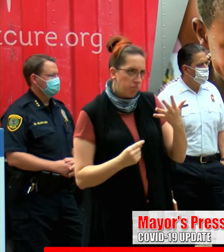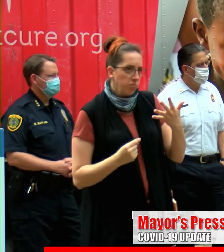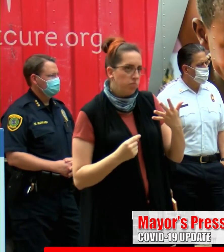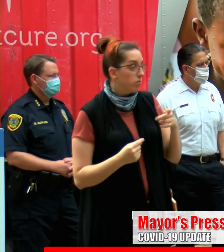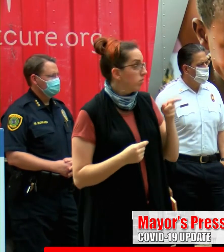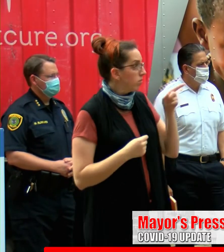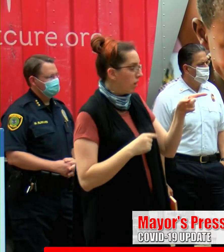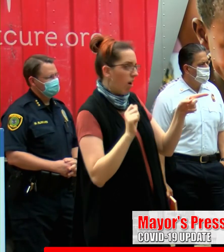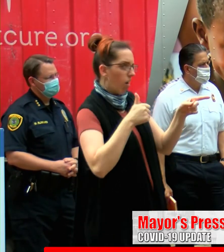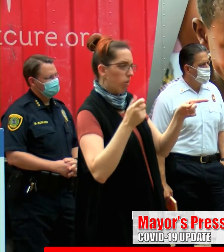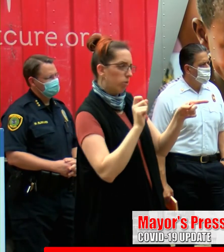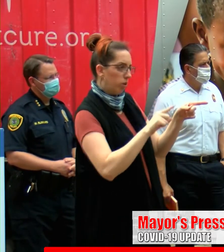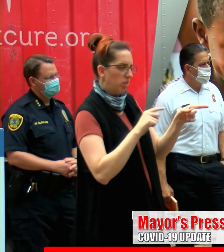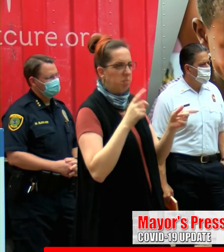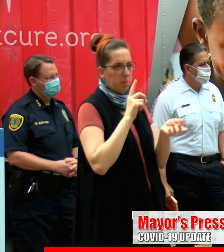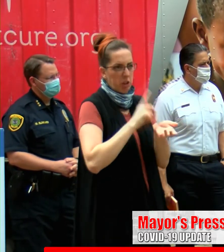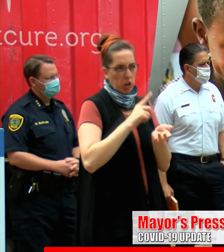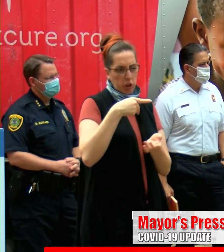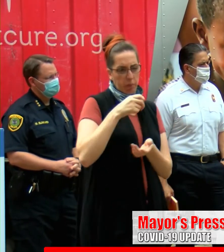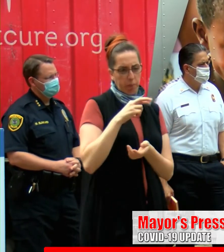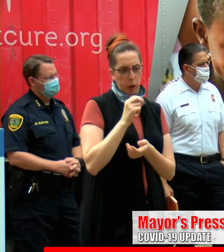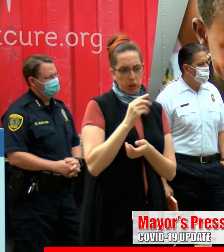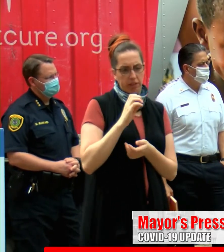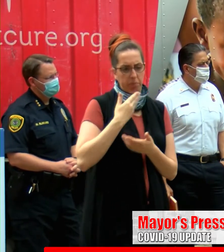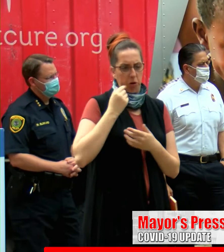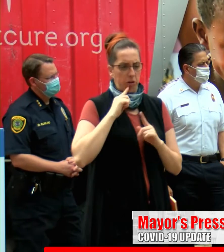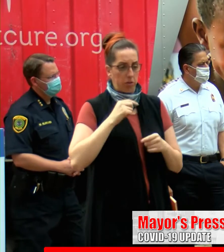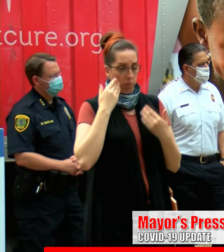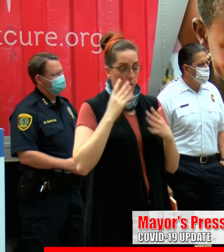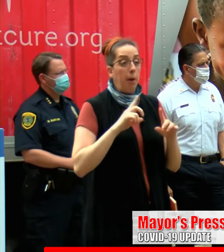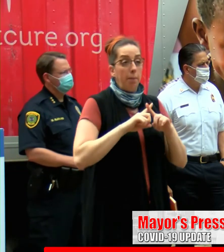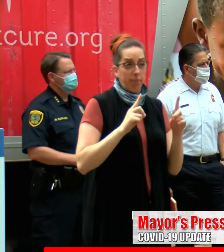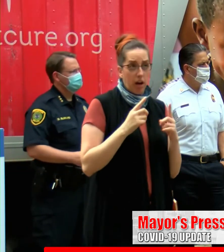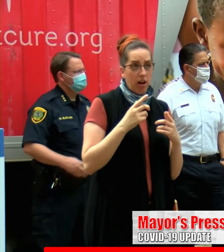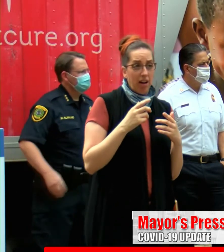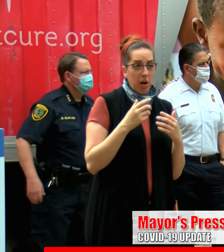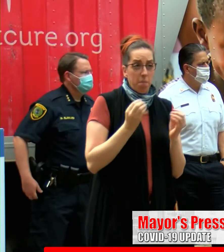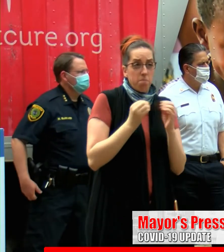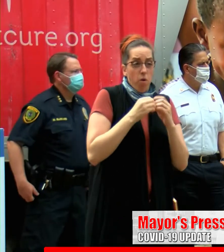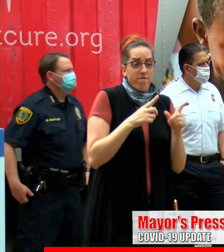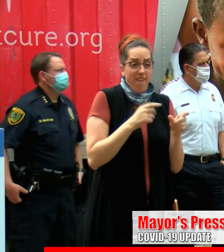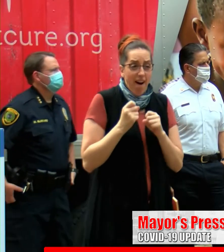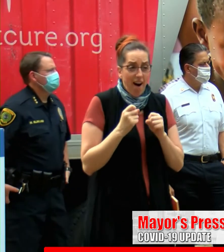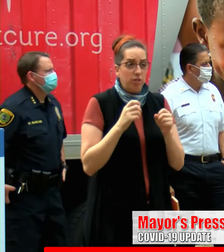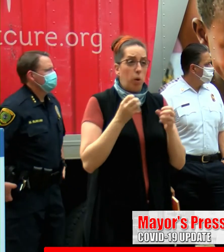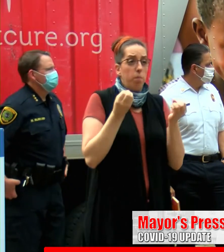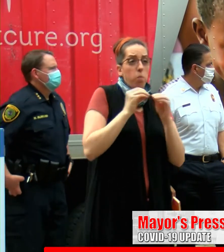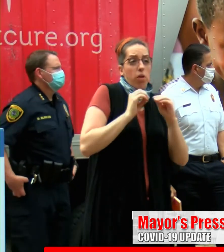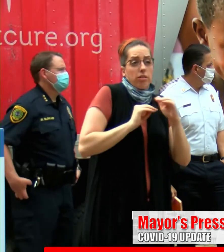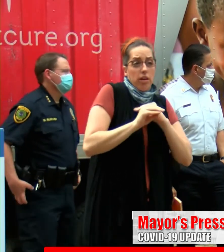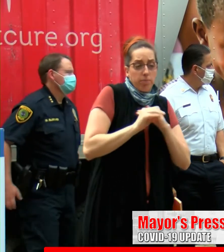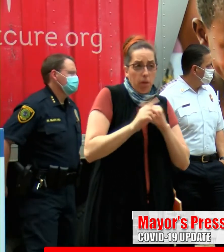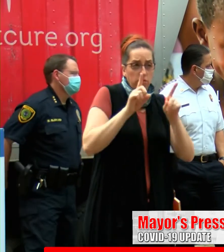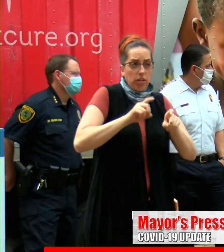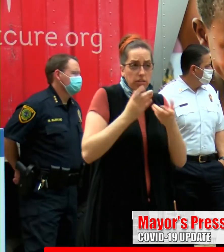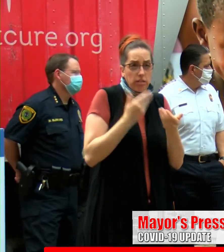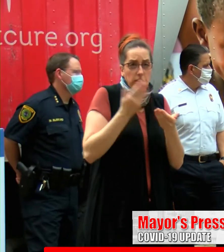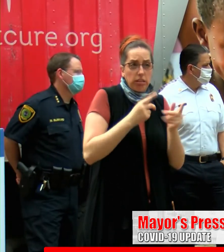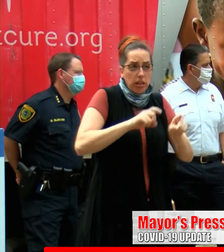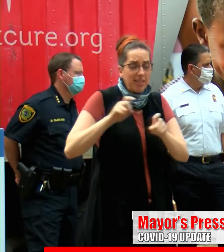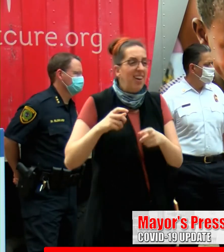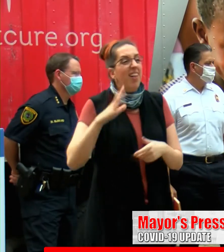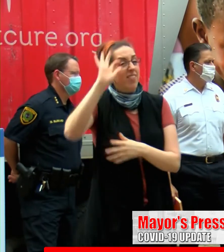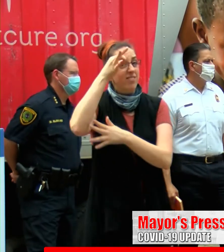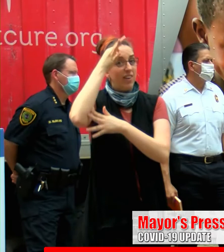any, and does maybe Dr. Purse can better answer, do you have any idea when any faster testing or more accessible testing will be here? Because I guess the